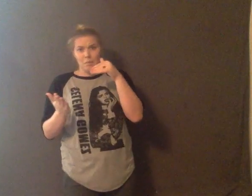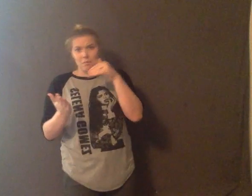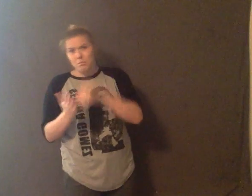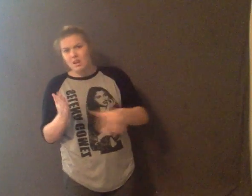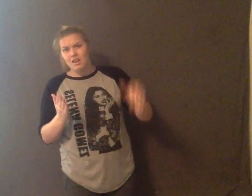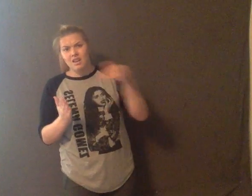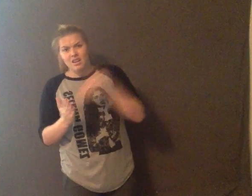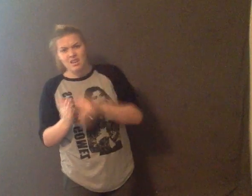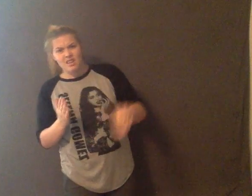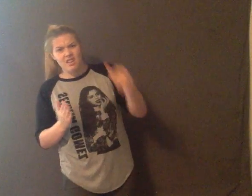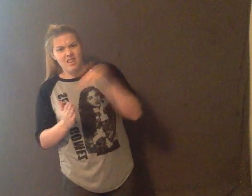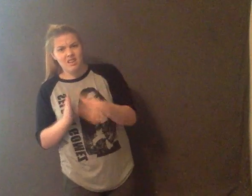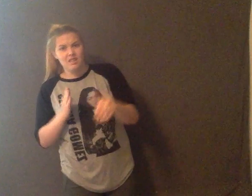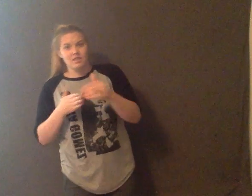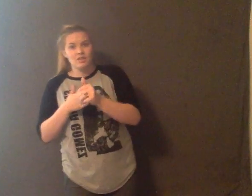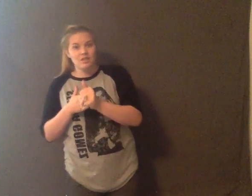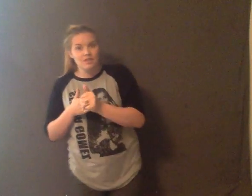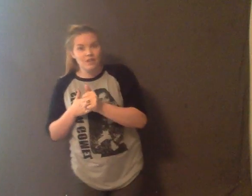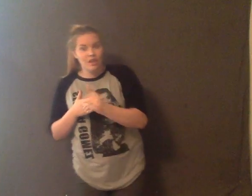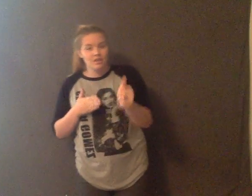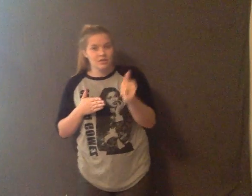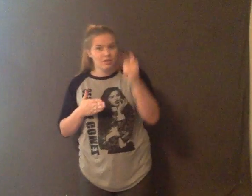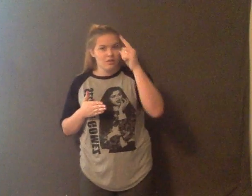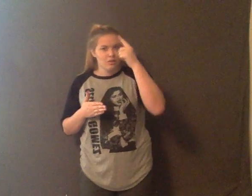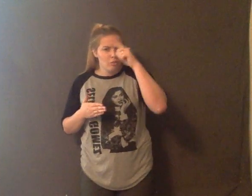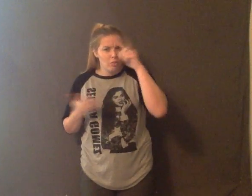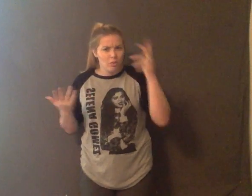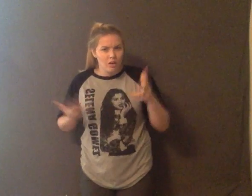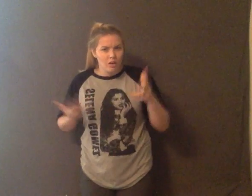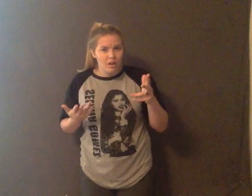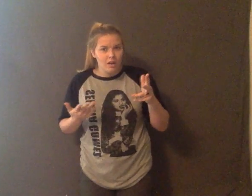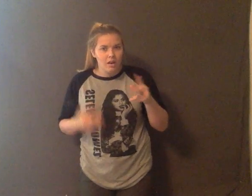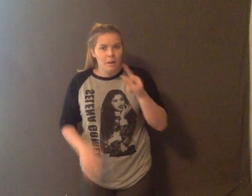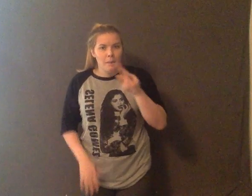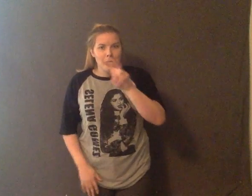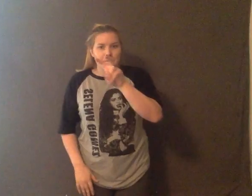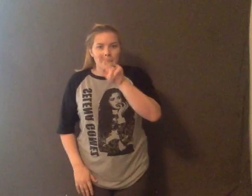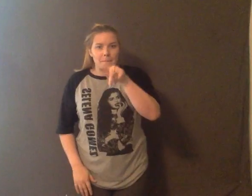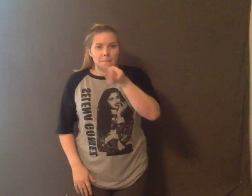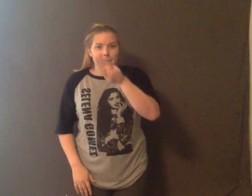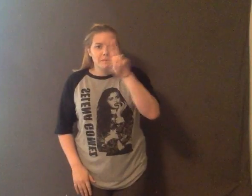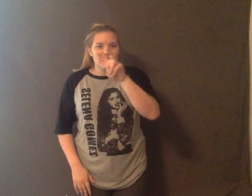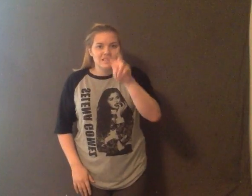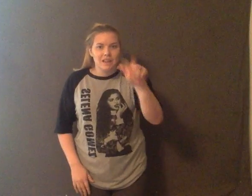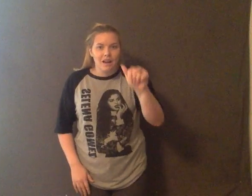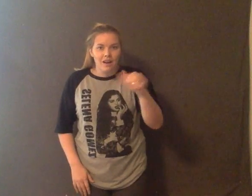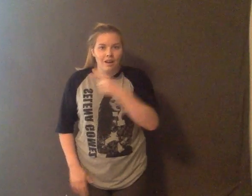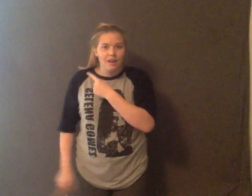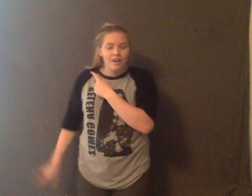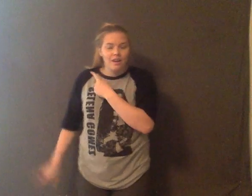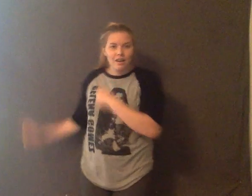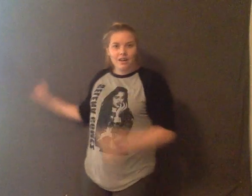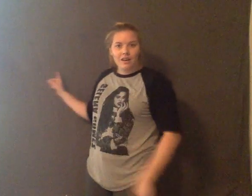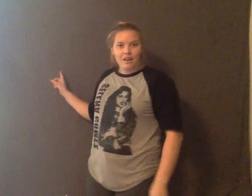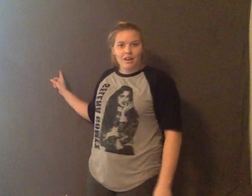just market cheese-heavy products. And this is the USDA, this is the government. If you've seen those ads for the Pizza Hut pizza, the stuffed crust, or